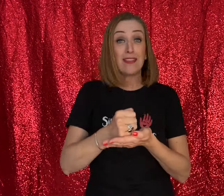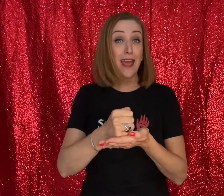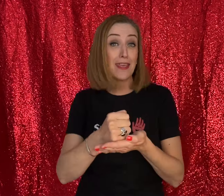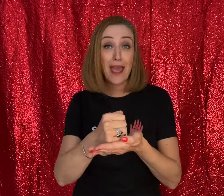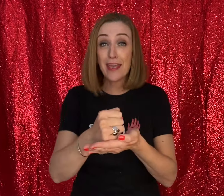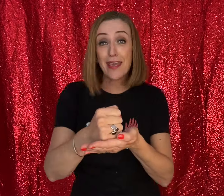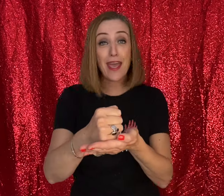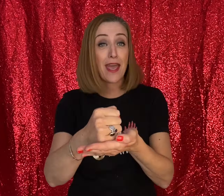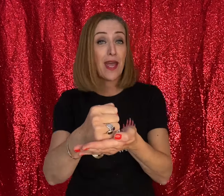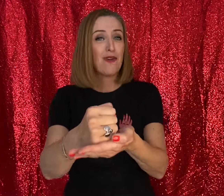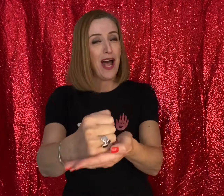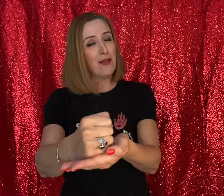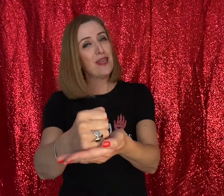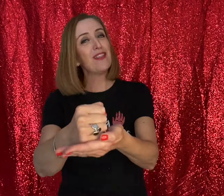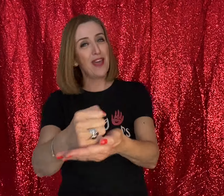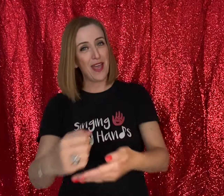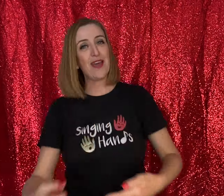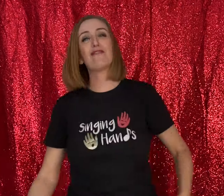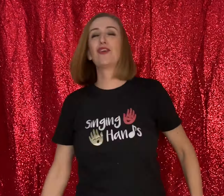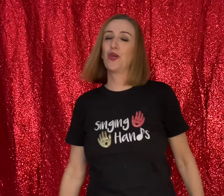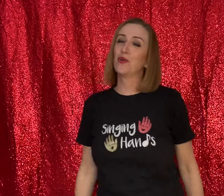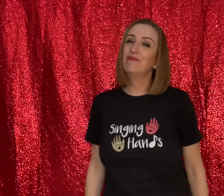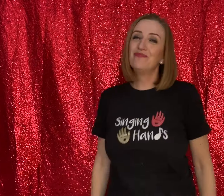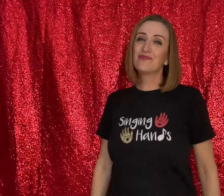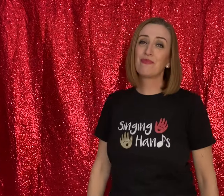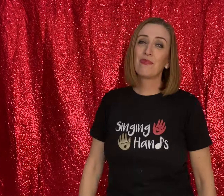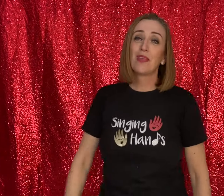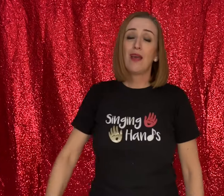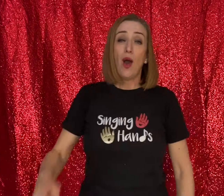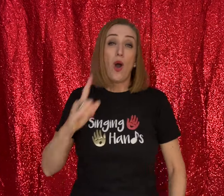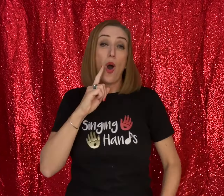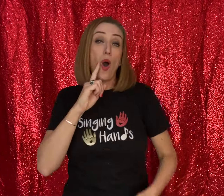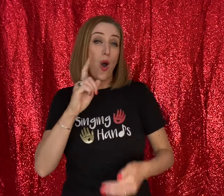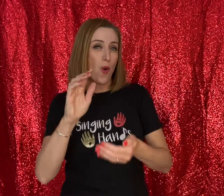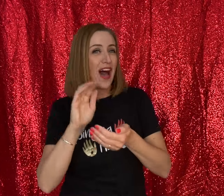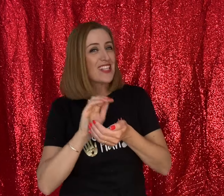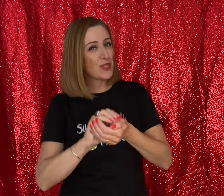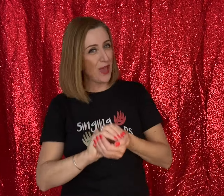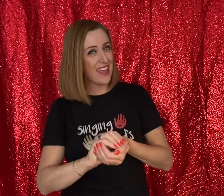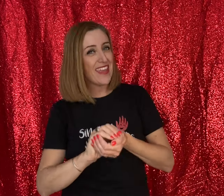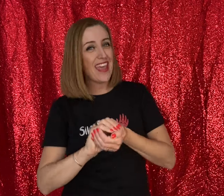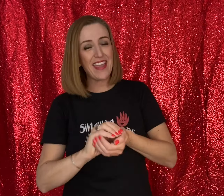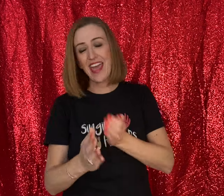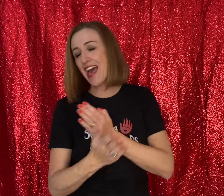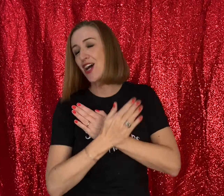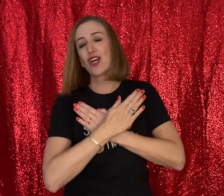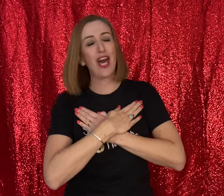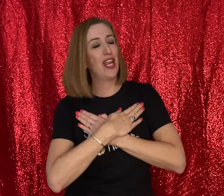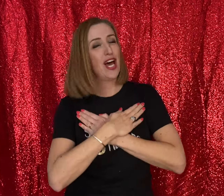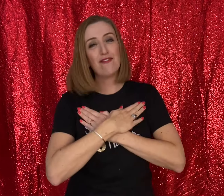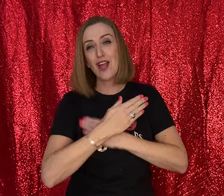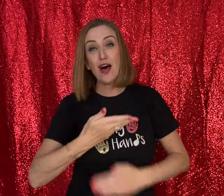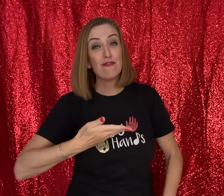yeah, yeah. I'll be there for you. Oh, I say, yeah, yeah. I got enough love for two.